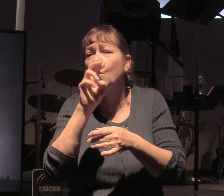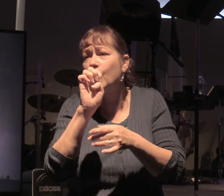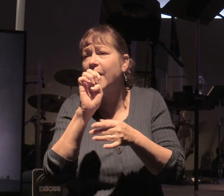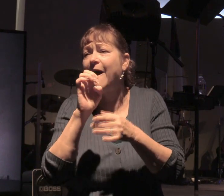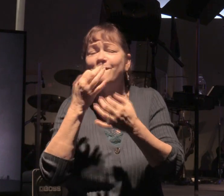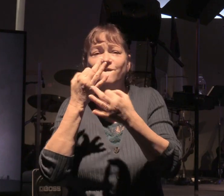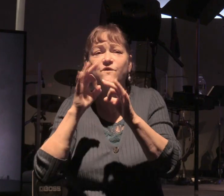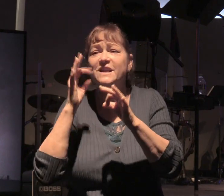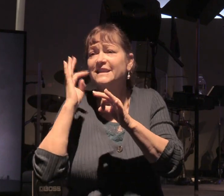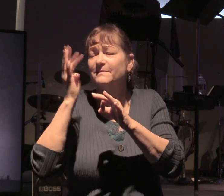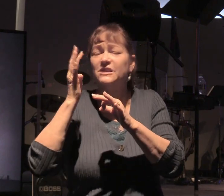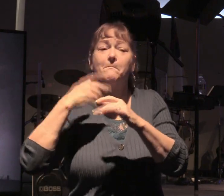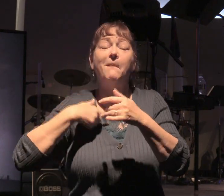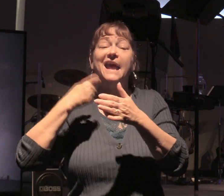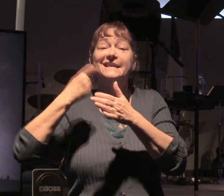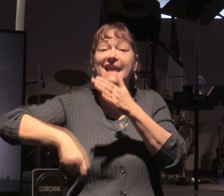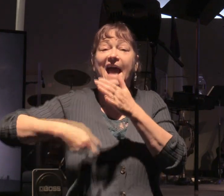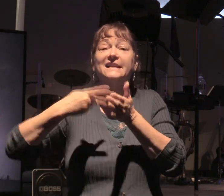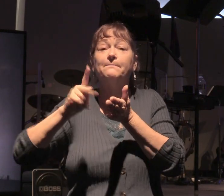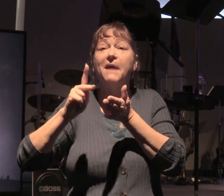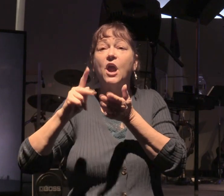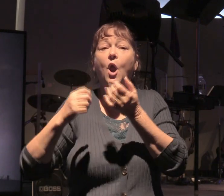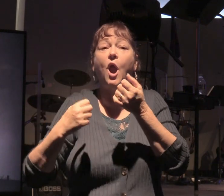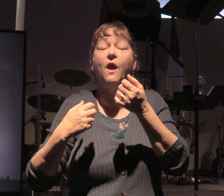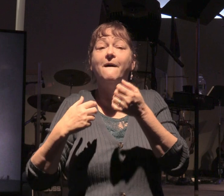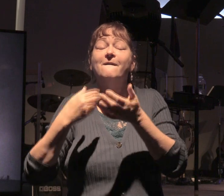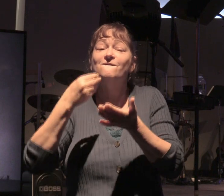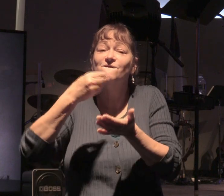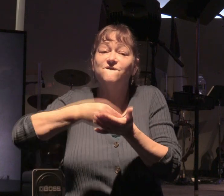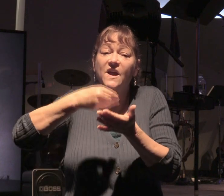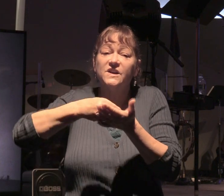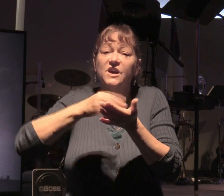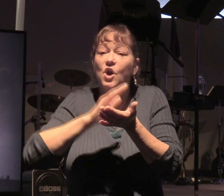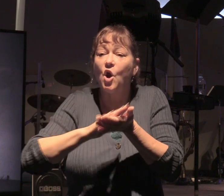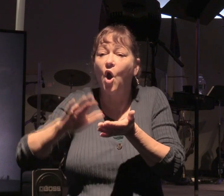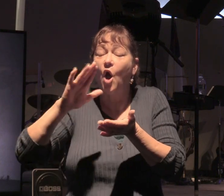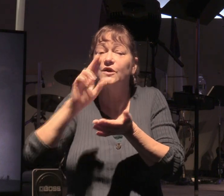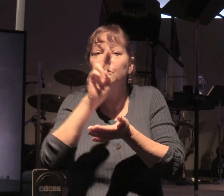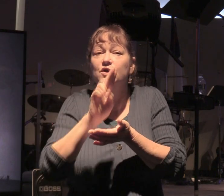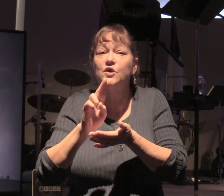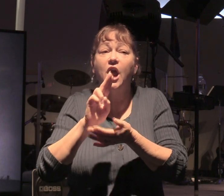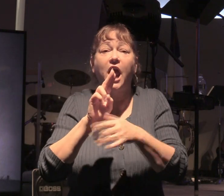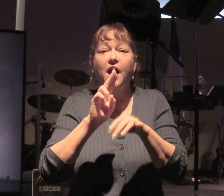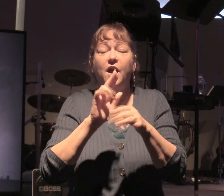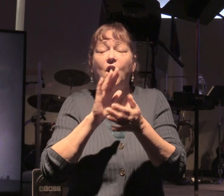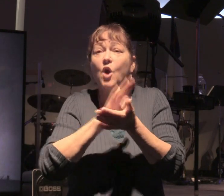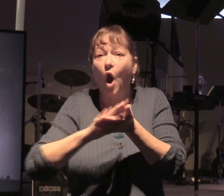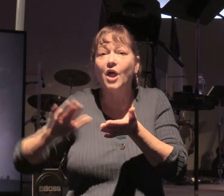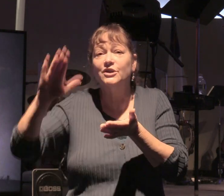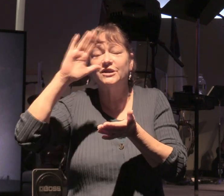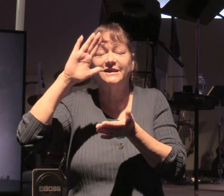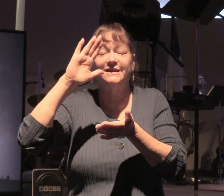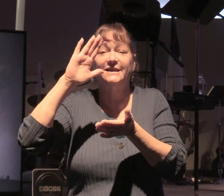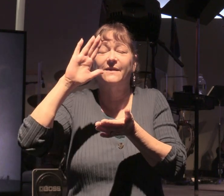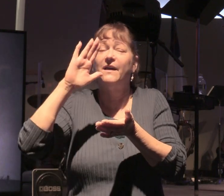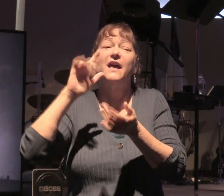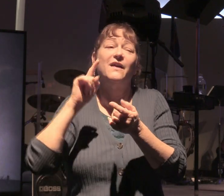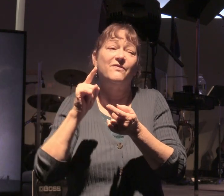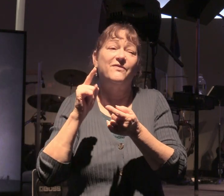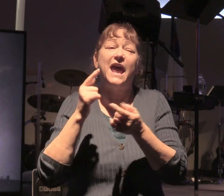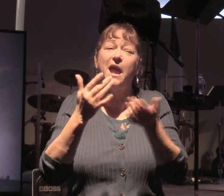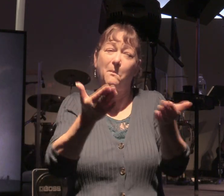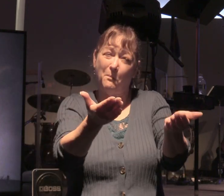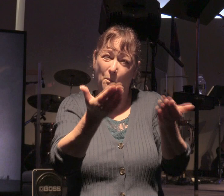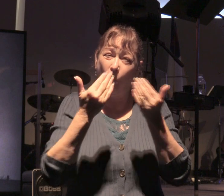While taxpayer-funded colleges and universities routinely bring in their choice of speakers